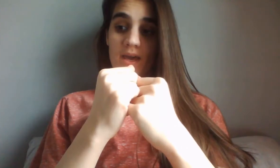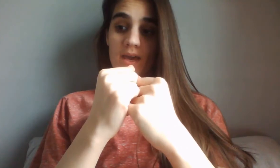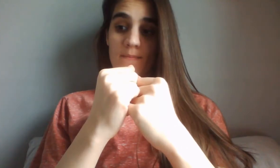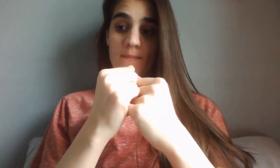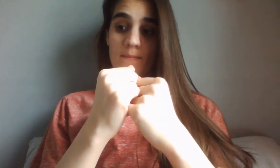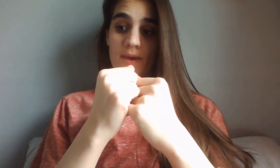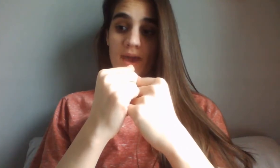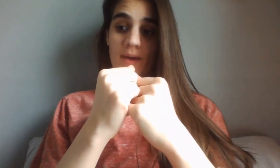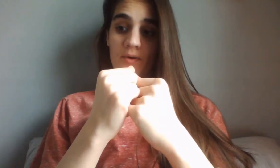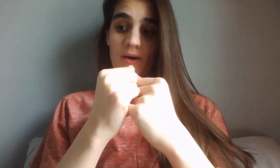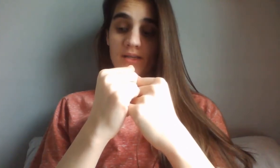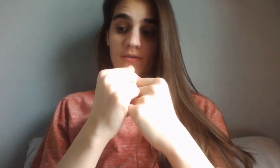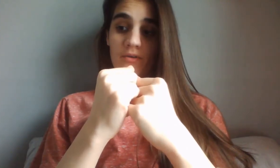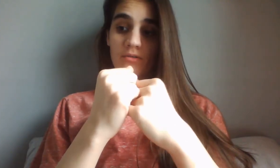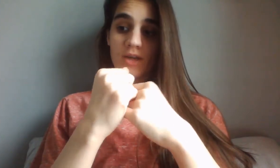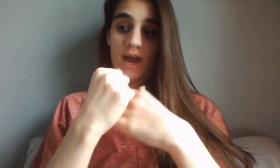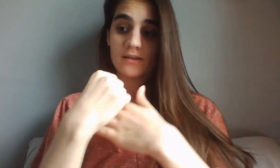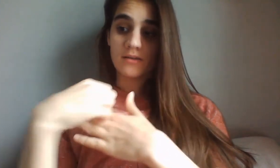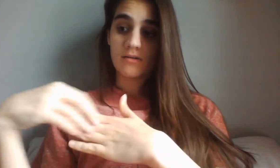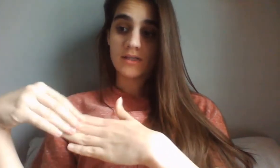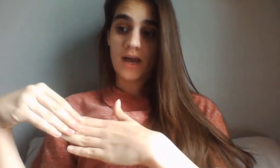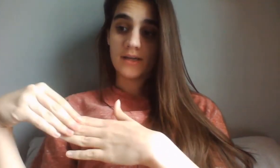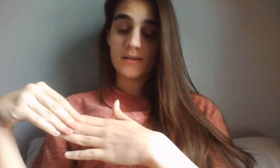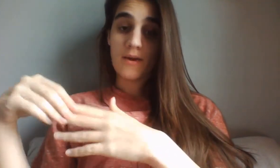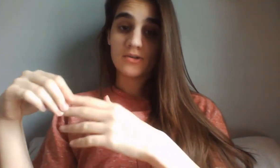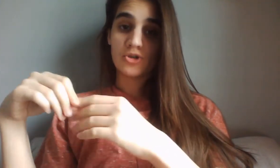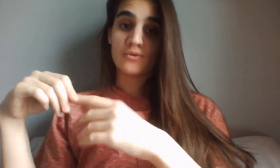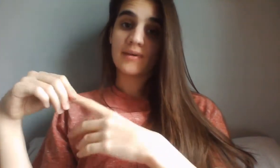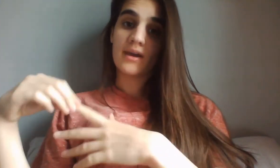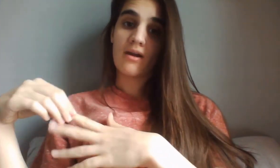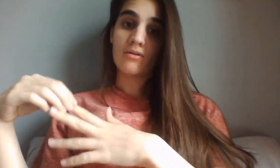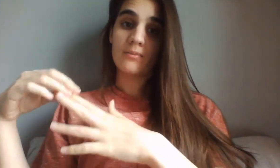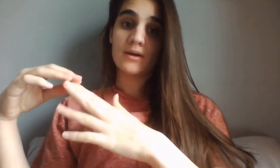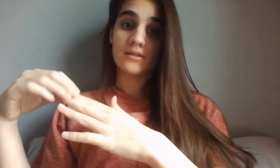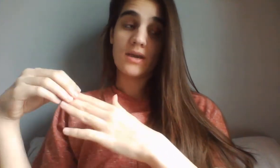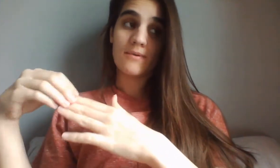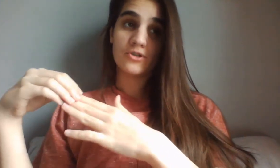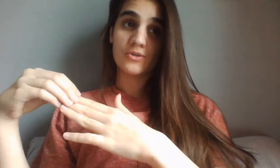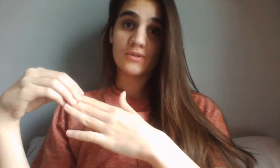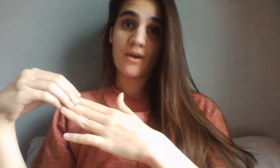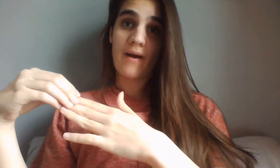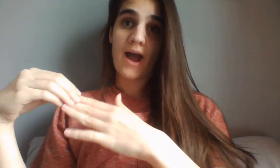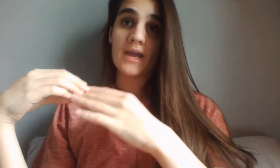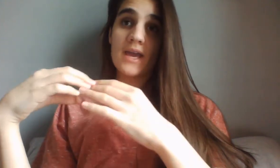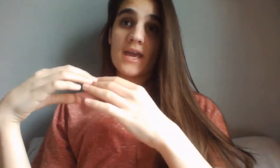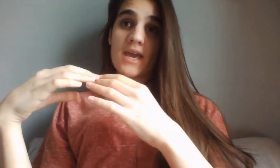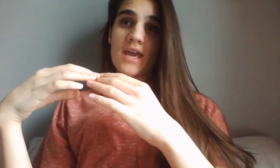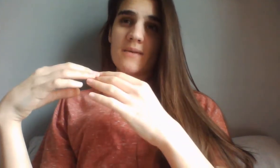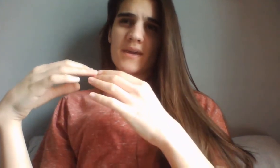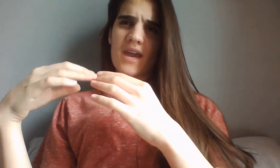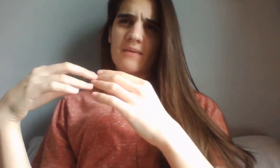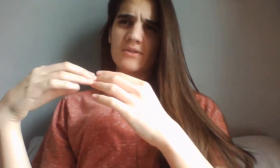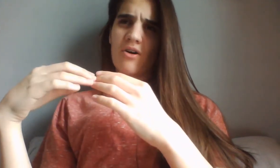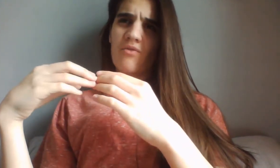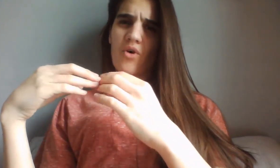it became quite difficult to act alongside the person who was playing Carol because the emotions were so high. It became sort of